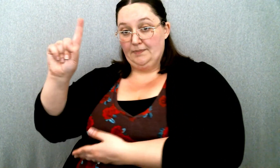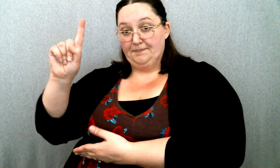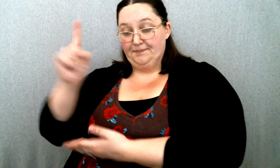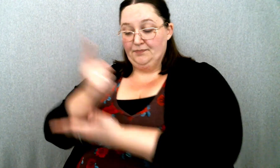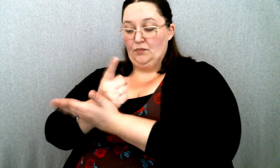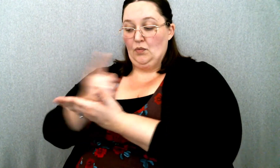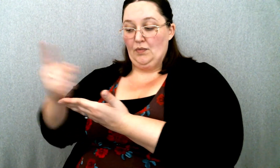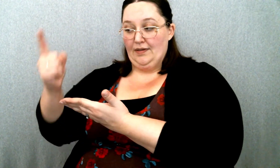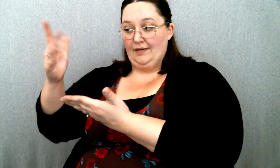end.